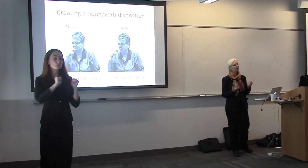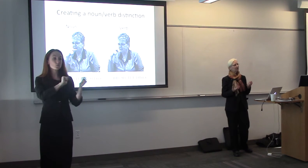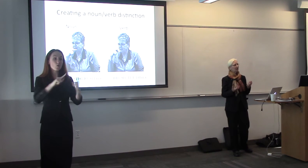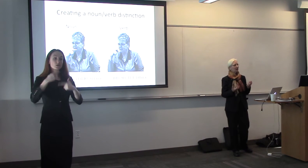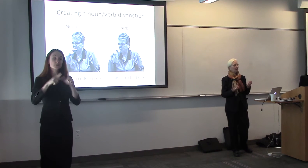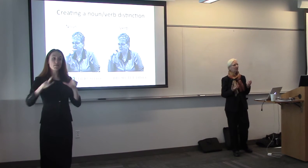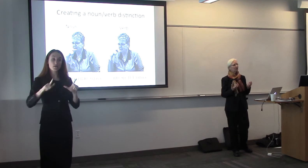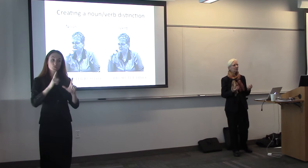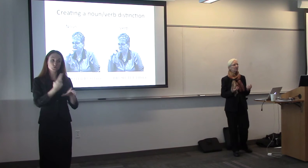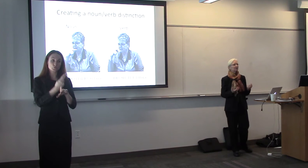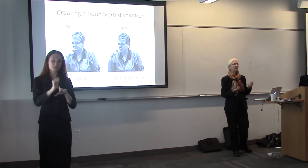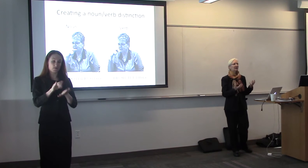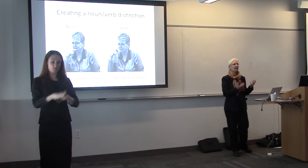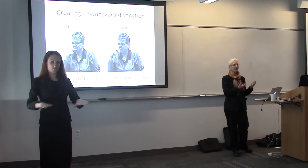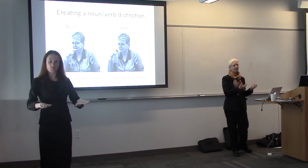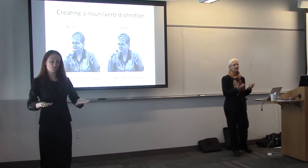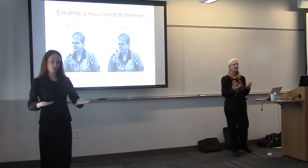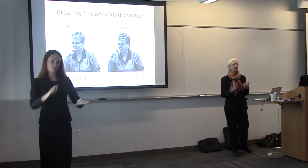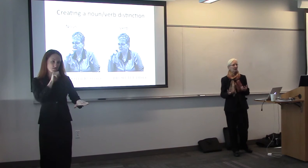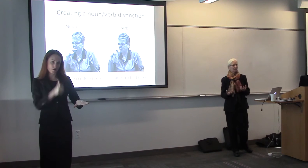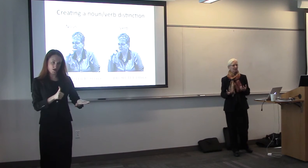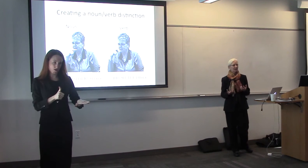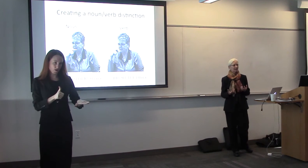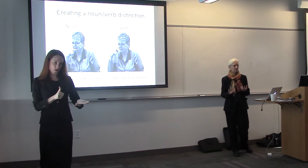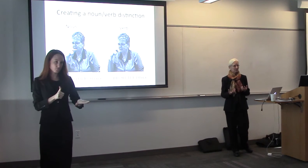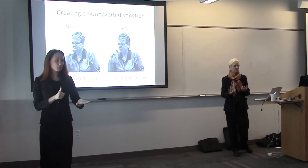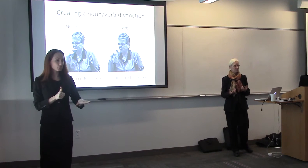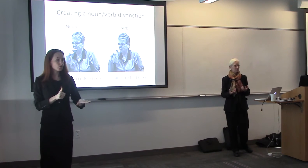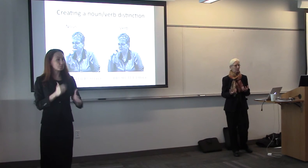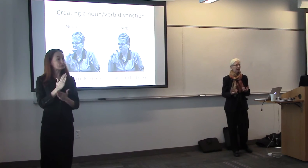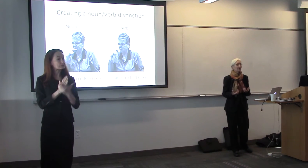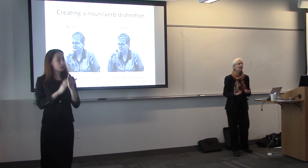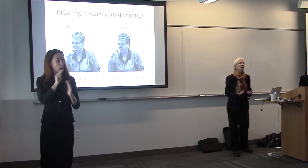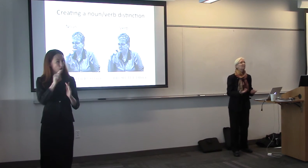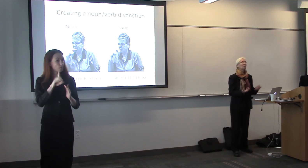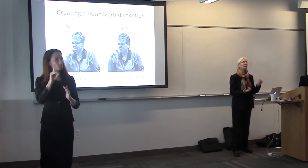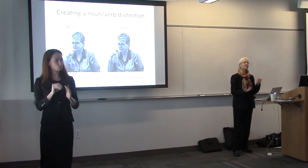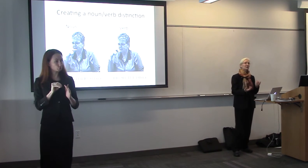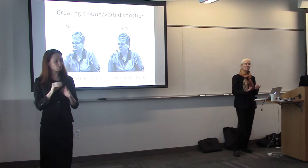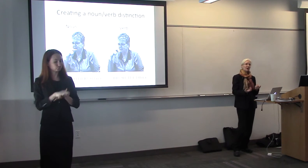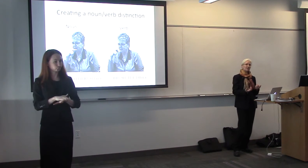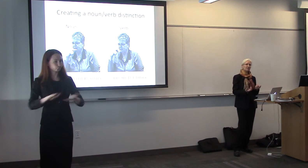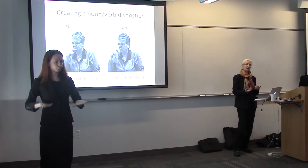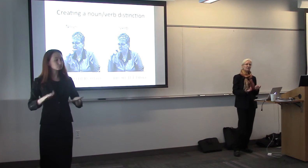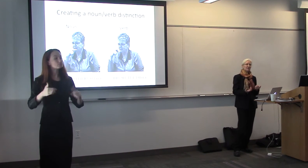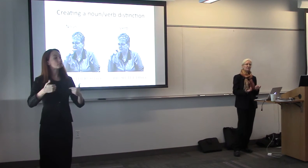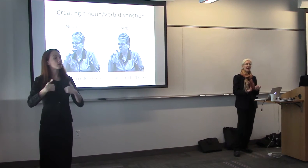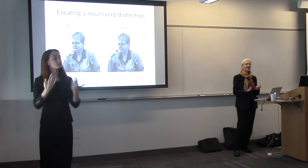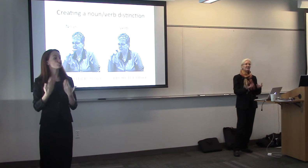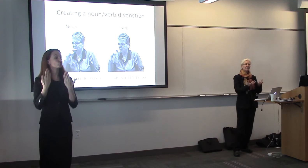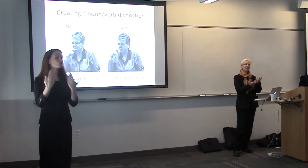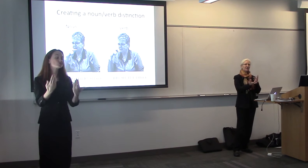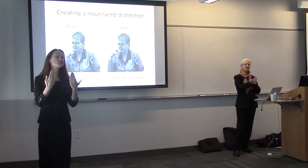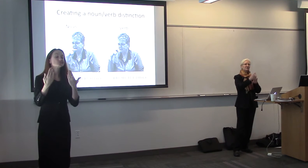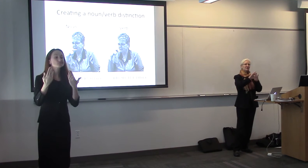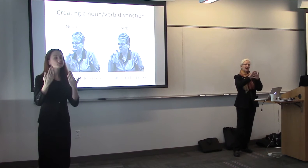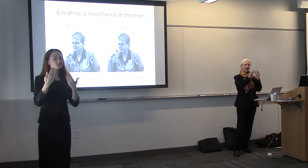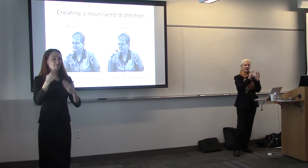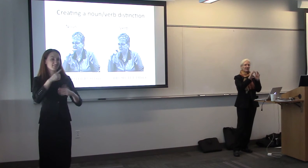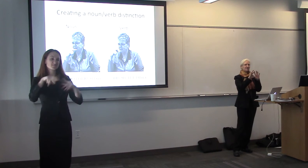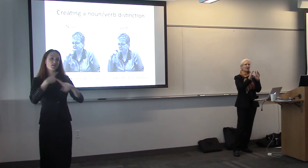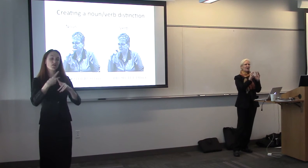grammatically use handling and object handshakes in this way. But what I'm going to argue here is that it's